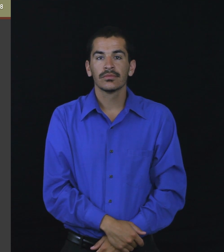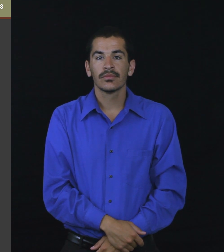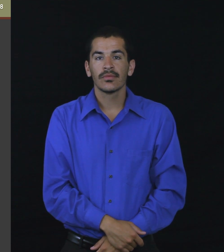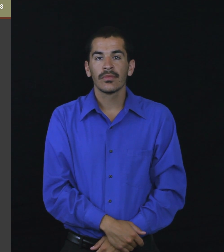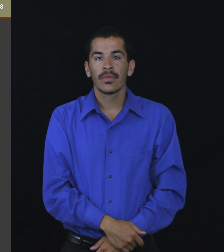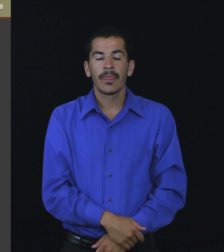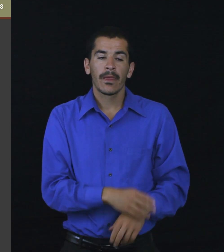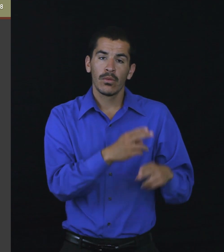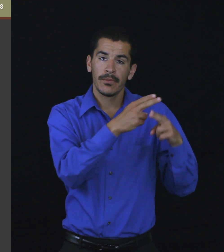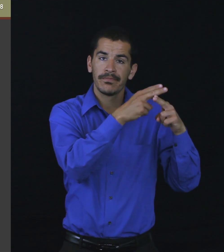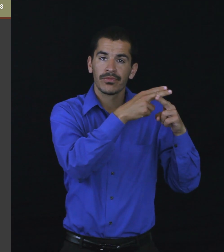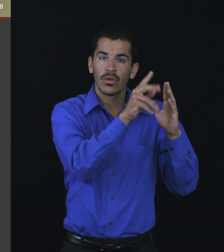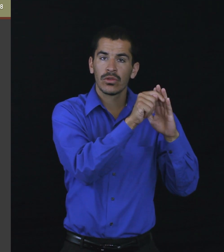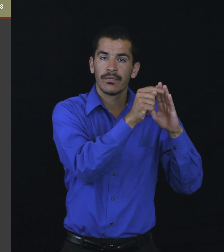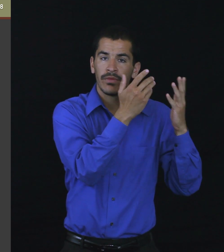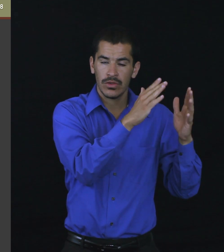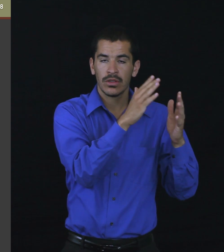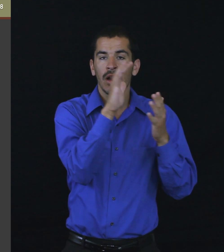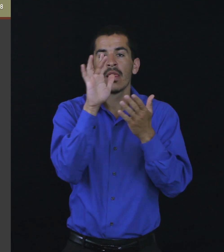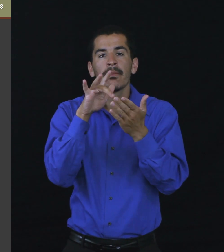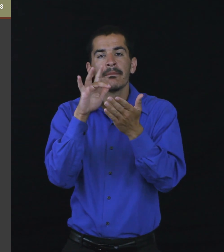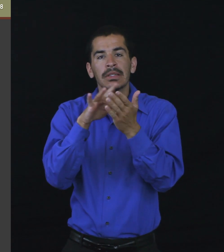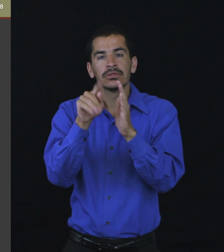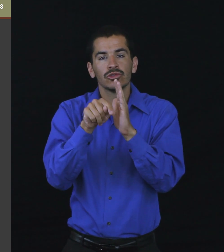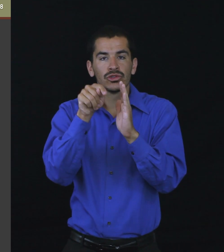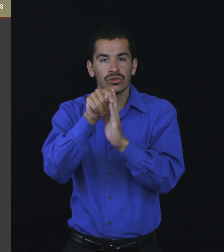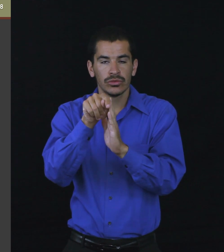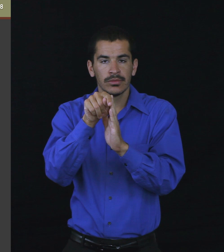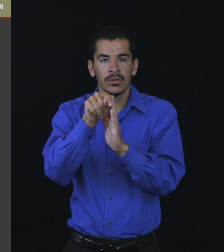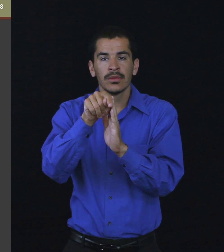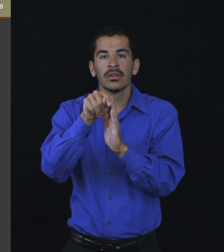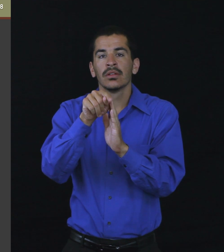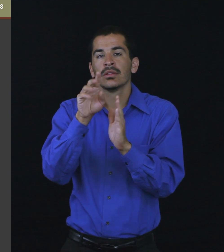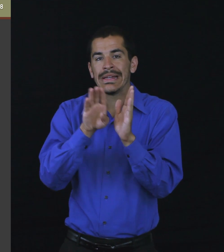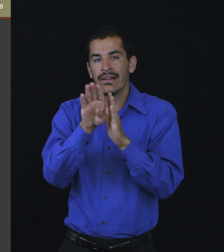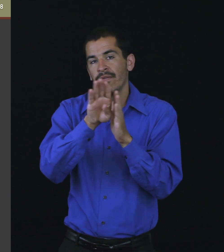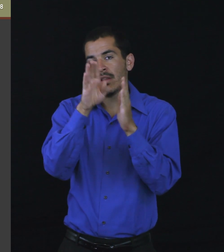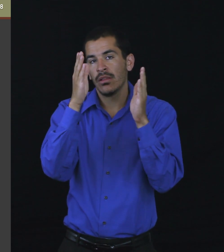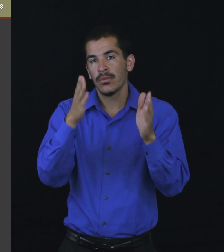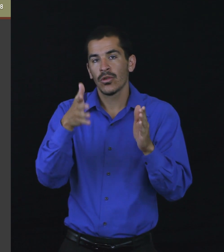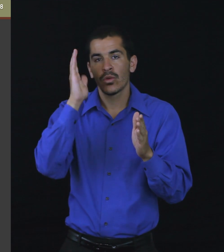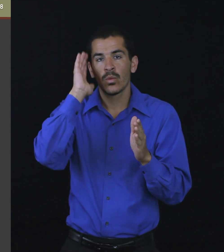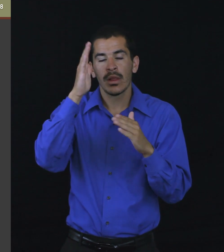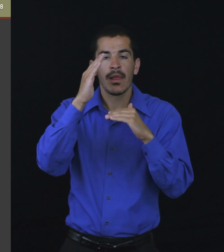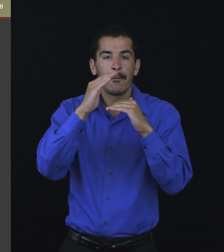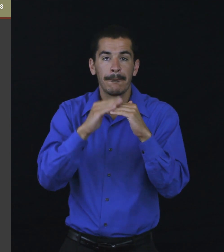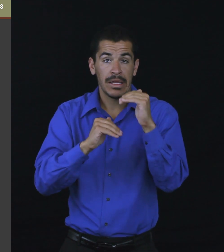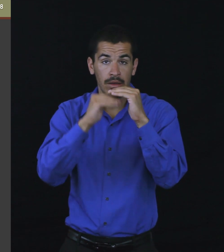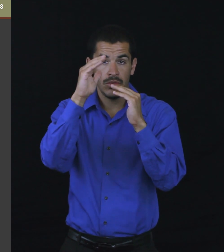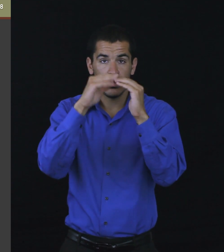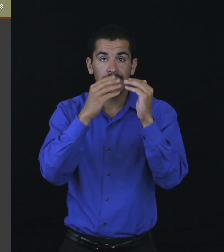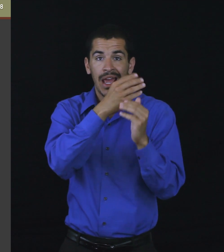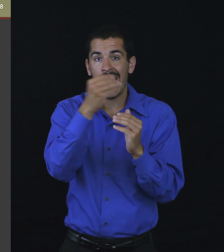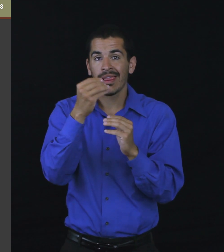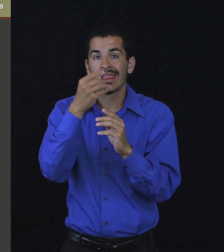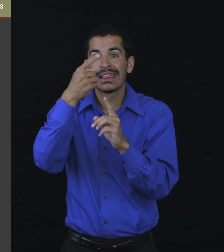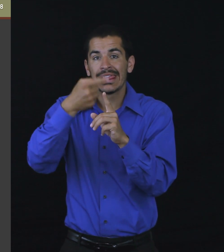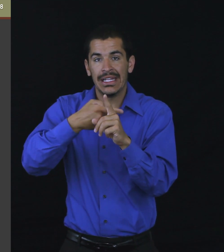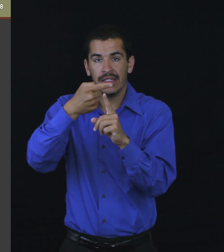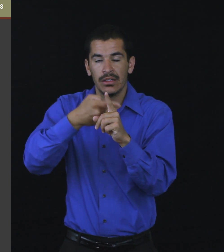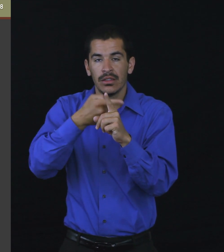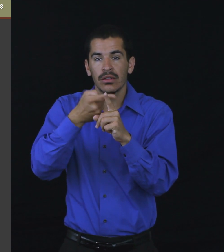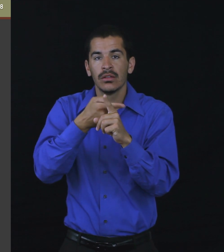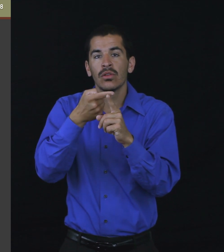In the midterm, the developer will build and lease residential and commercial spaces.